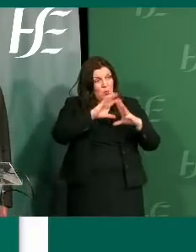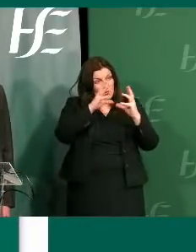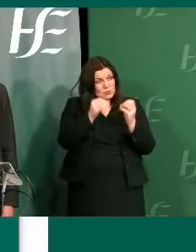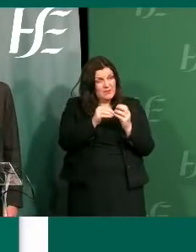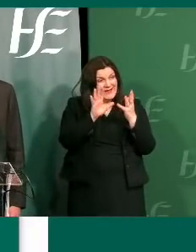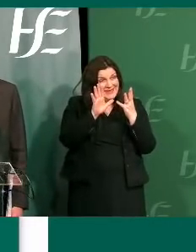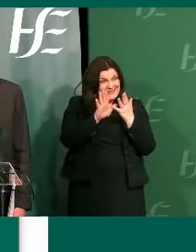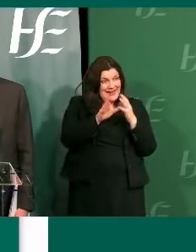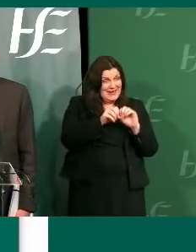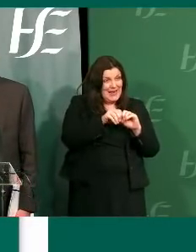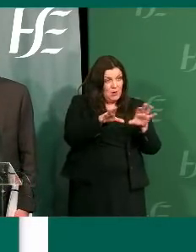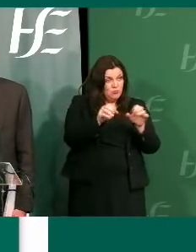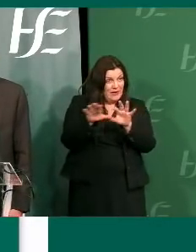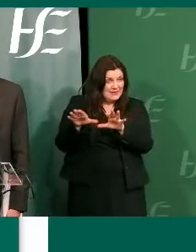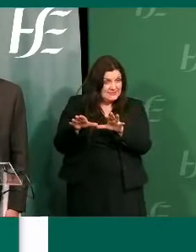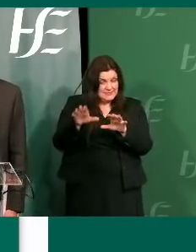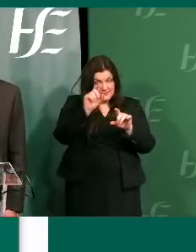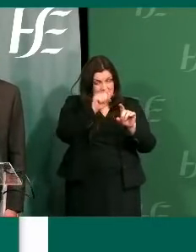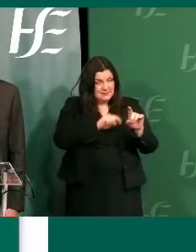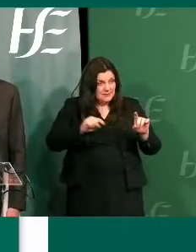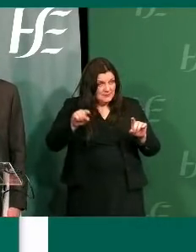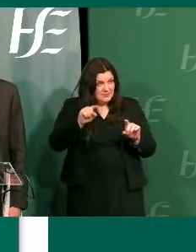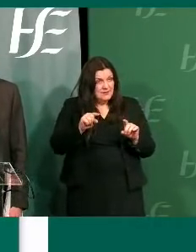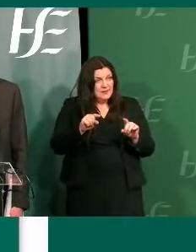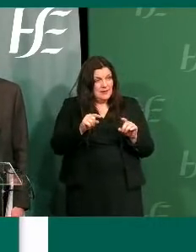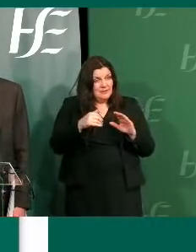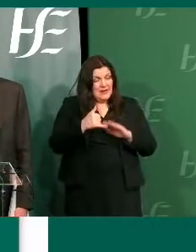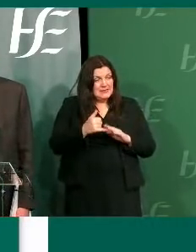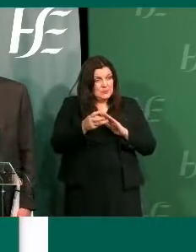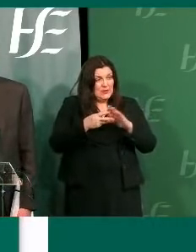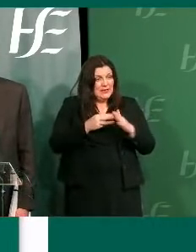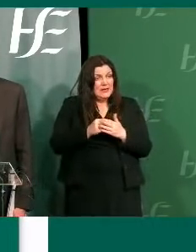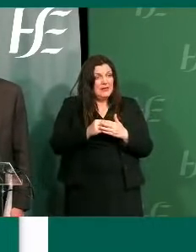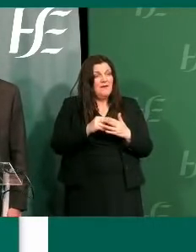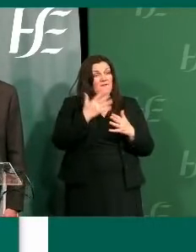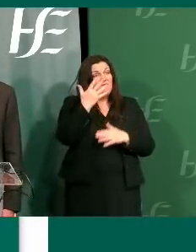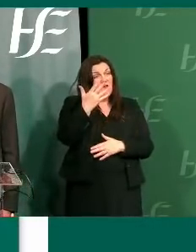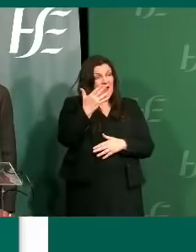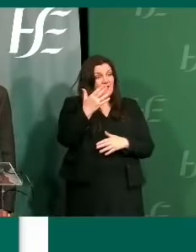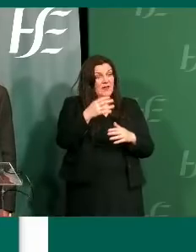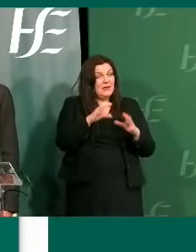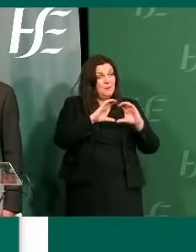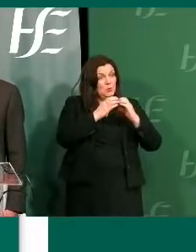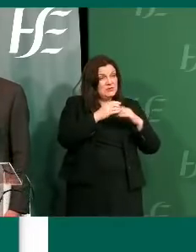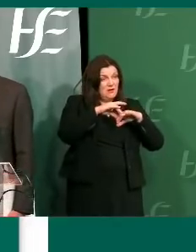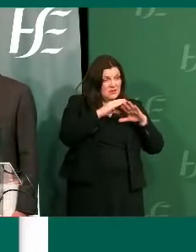that past week. Community hospitals 5, acute hospitals 10, and we're seeing a